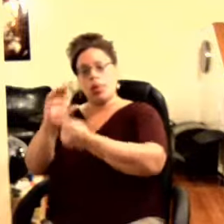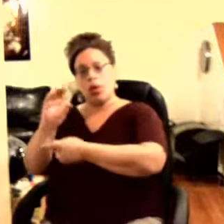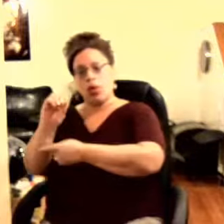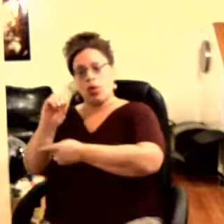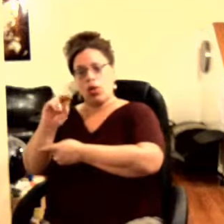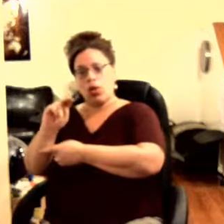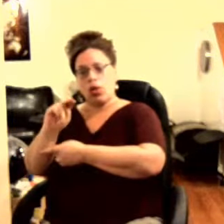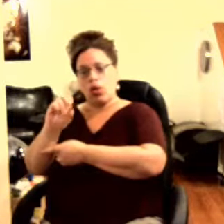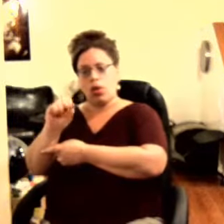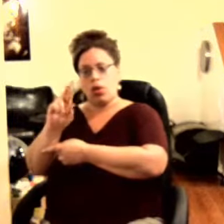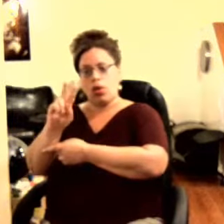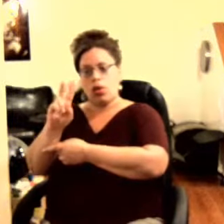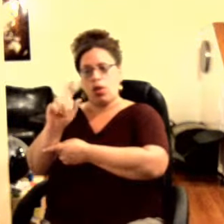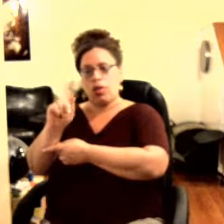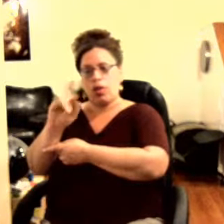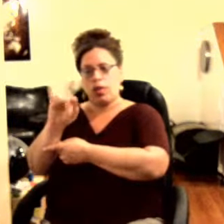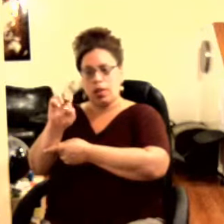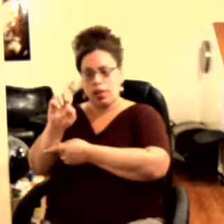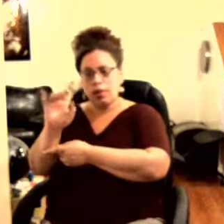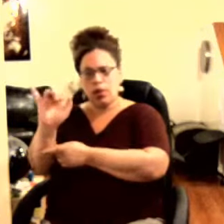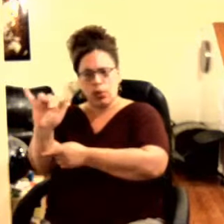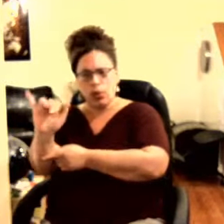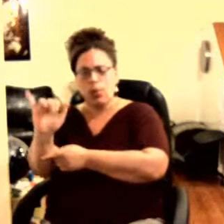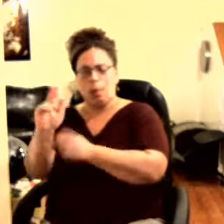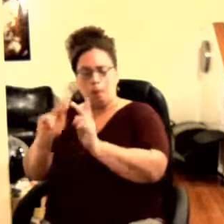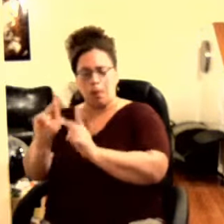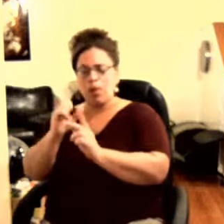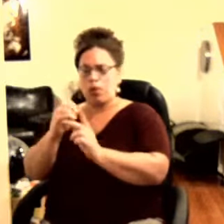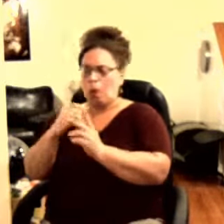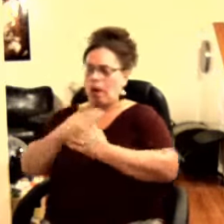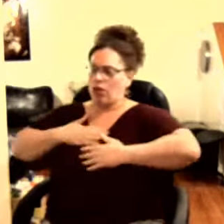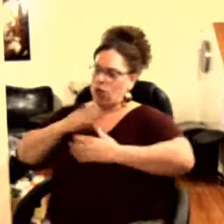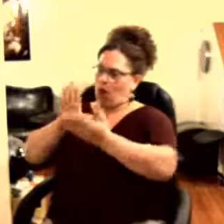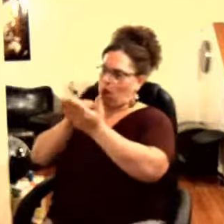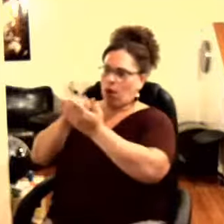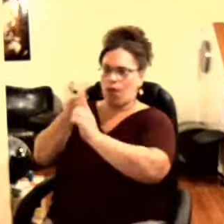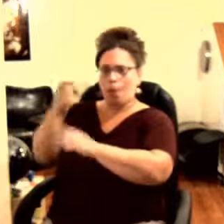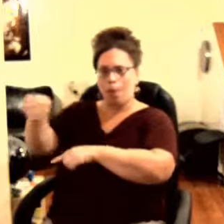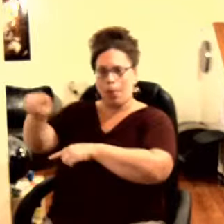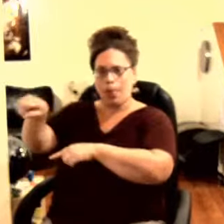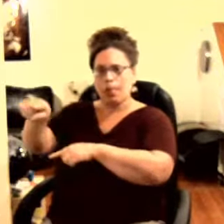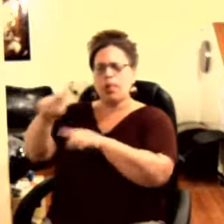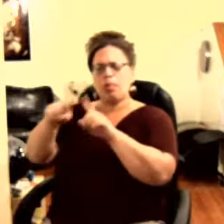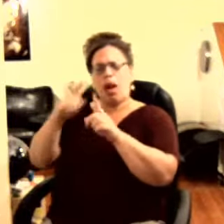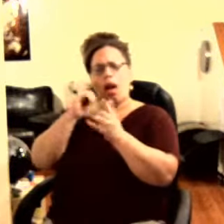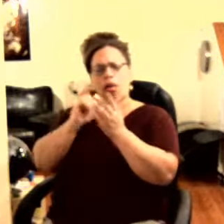link to. I like learning a thing or two. And so I was kind of surprised when I noticed one day that the conservatives had disappeared from my Facebook